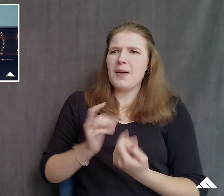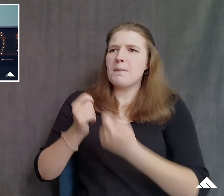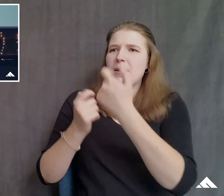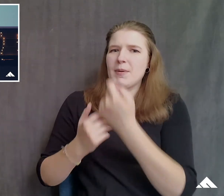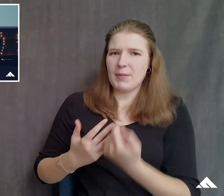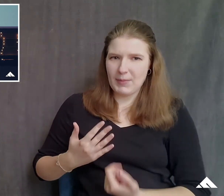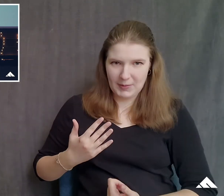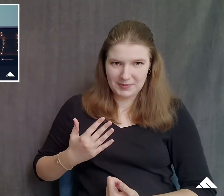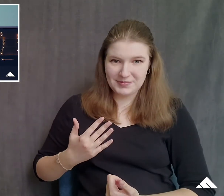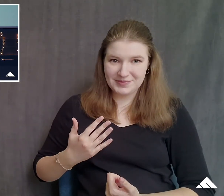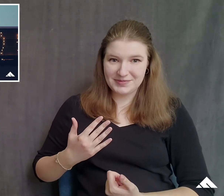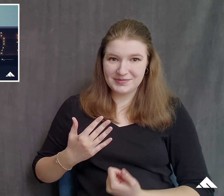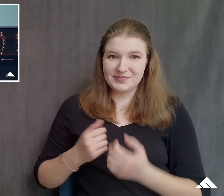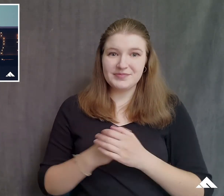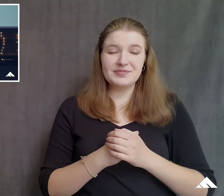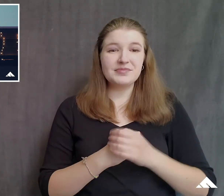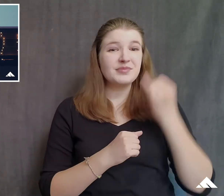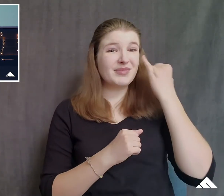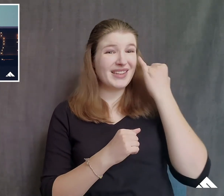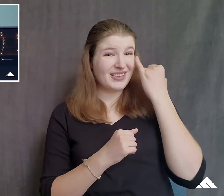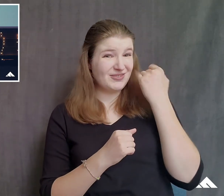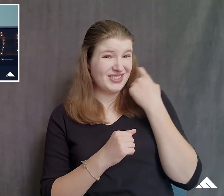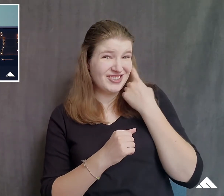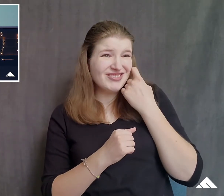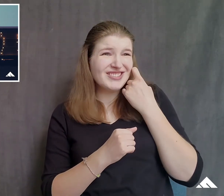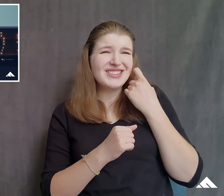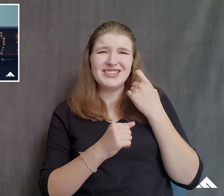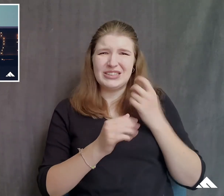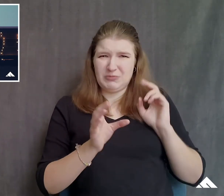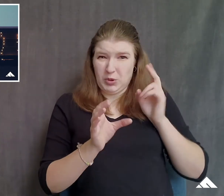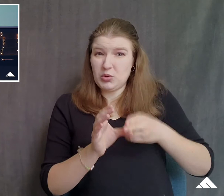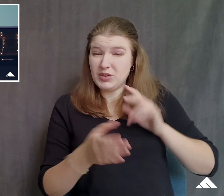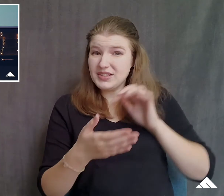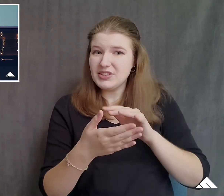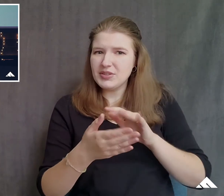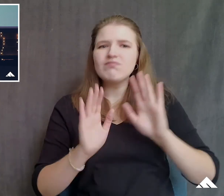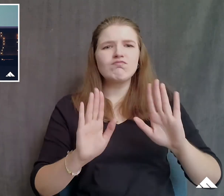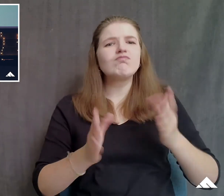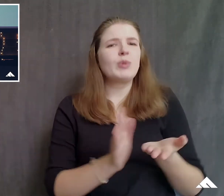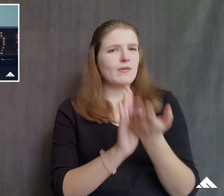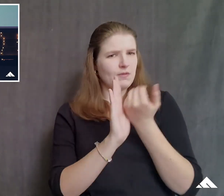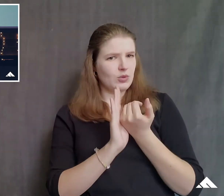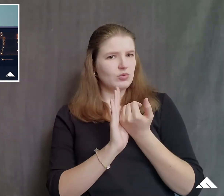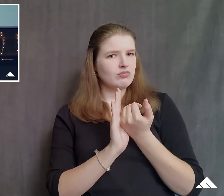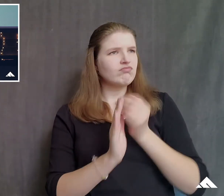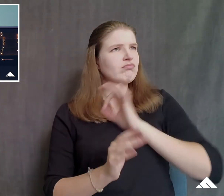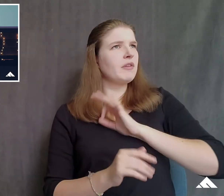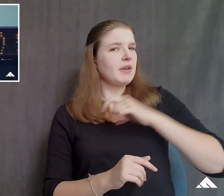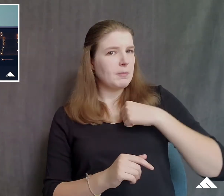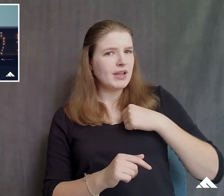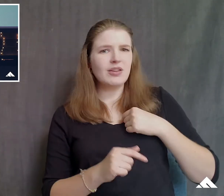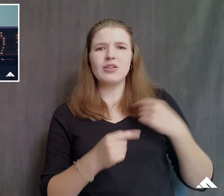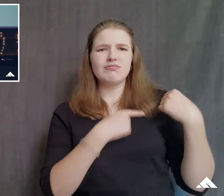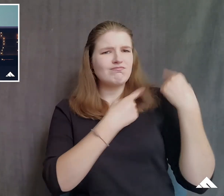just joined us more recently in the series, let's do a little review. I don't know about you, but it always helps me to kind of say now, what's the flow